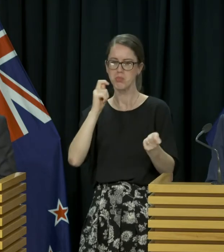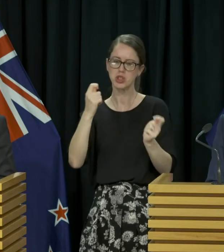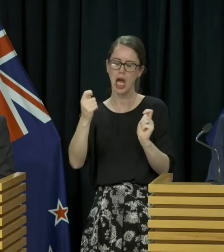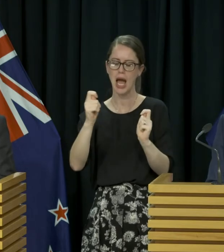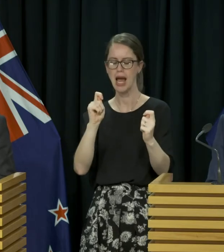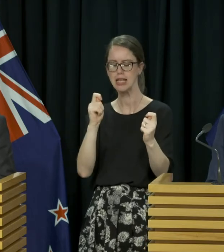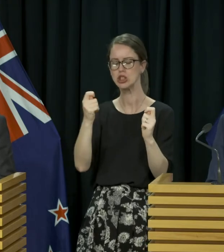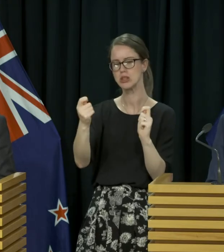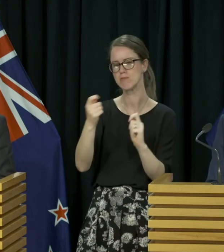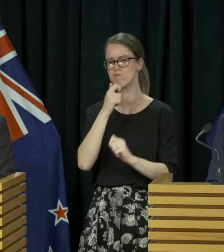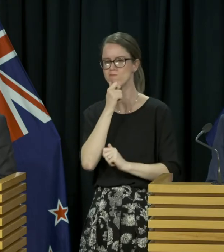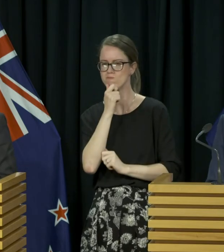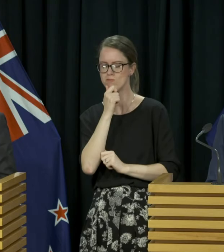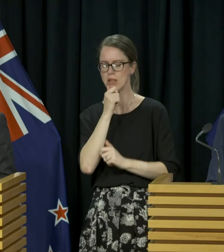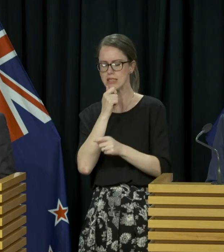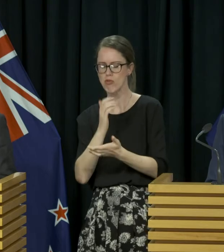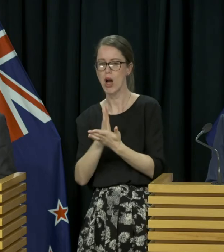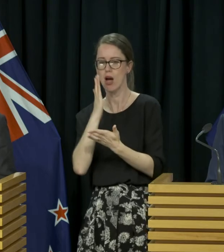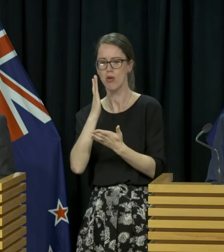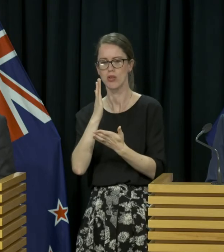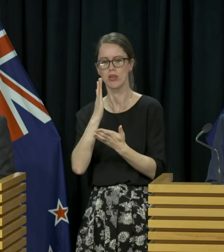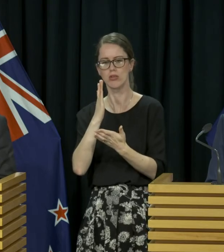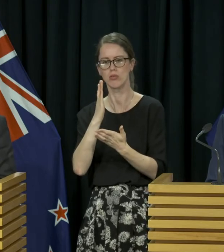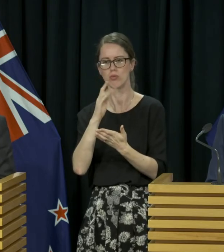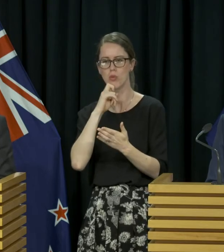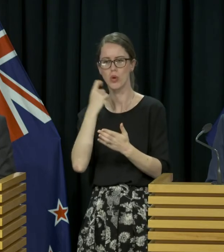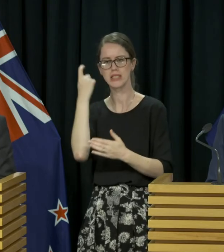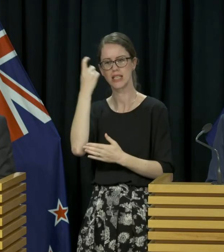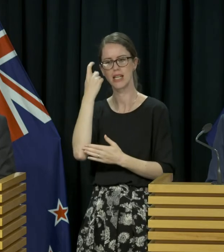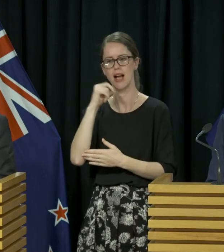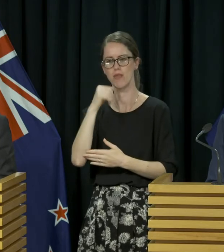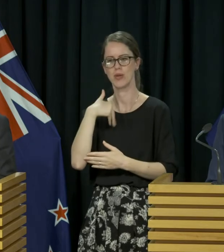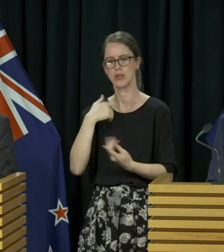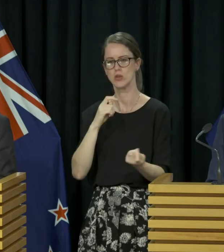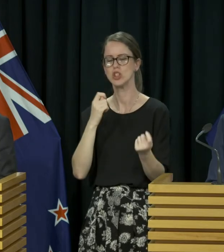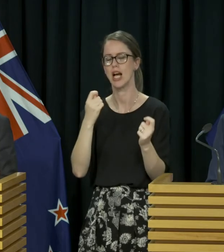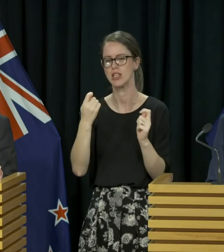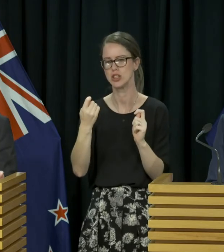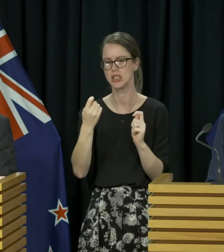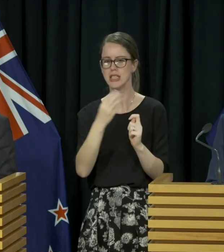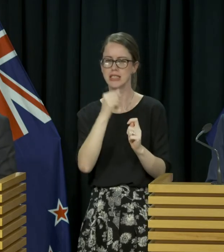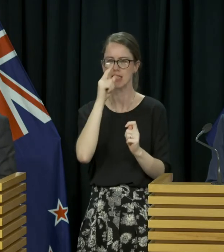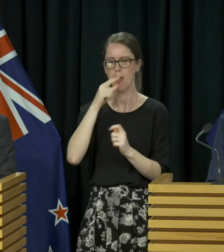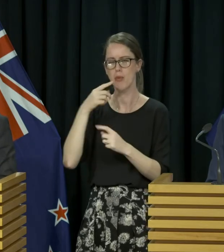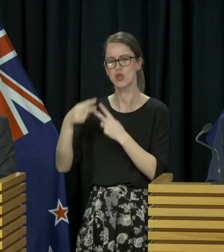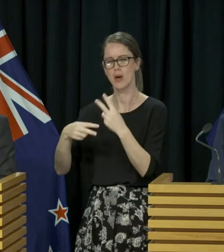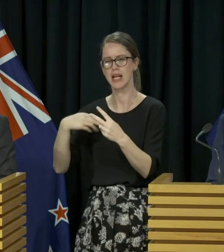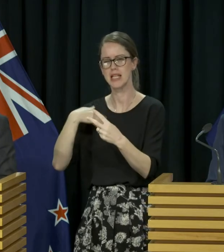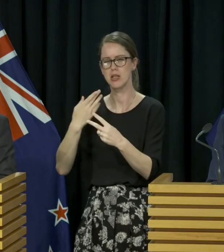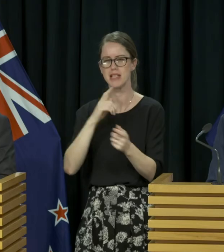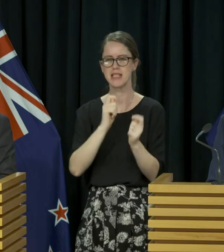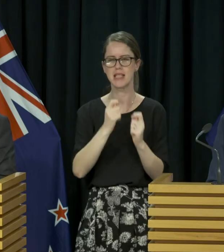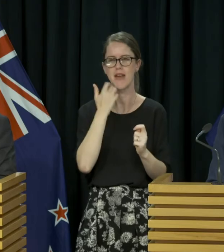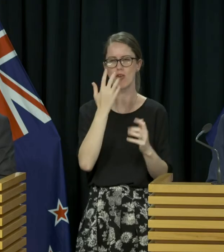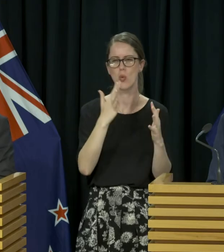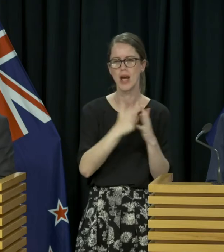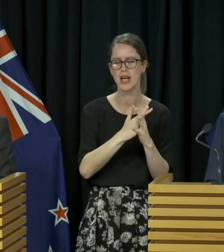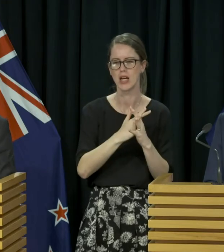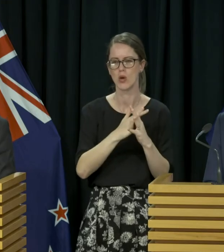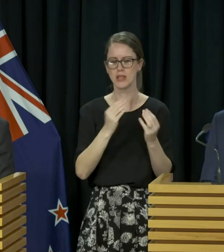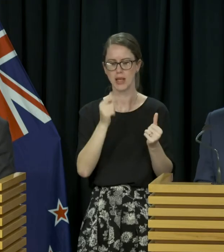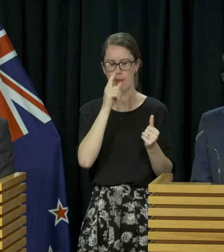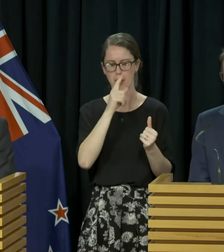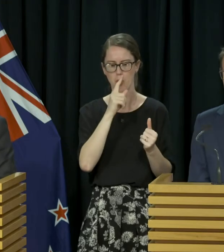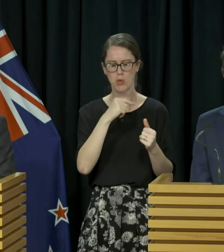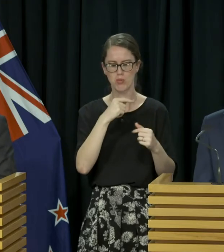you're always looking at, OK, have we got that right? So we will always look at that and we will consider whether or not some people who are tested fortnightly need to go weekly and whether some people who are tested